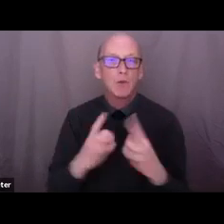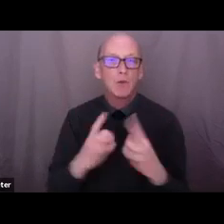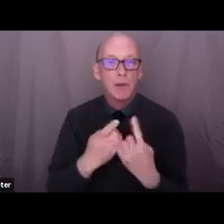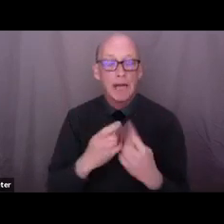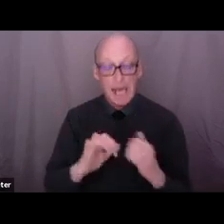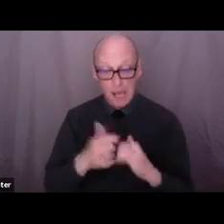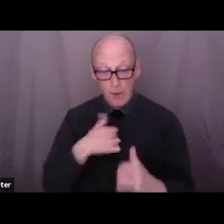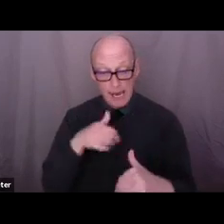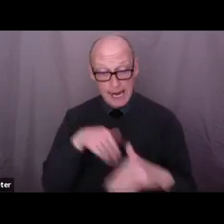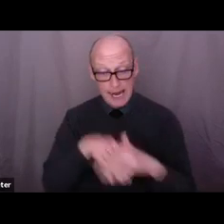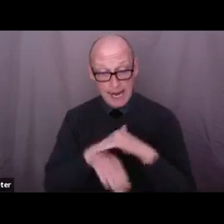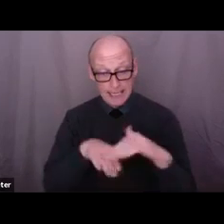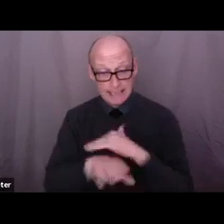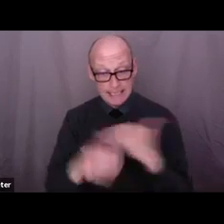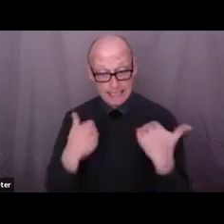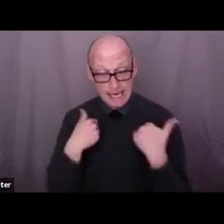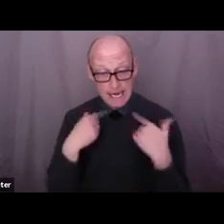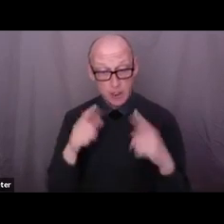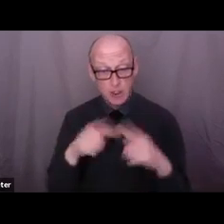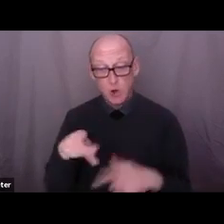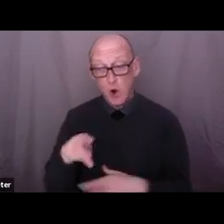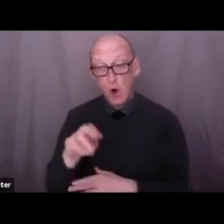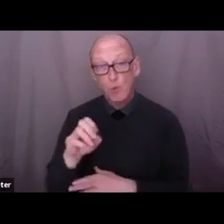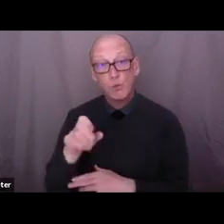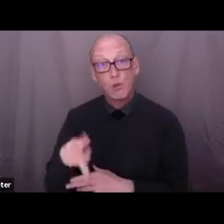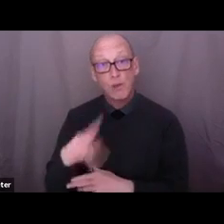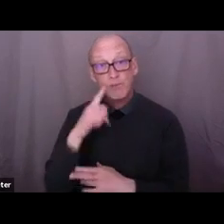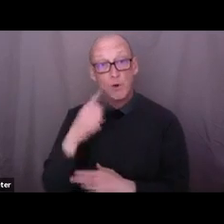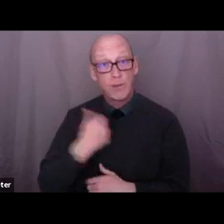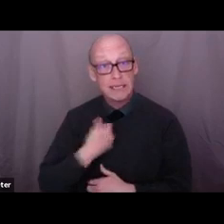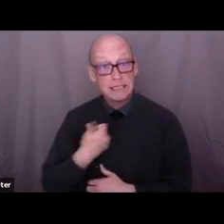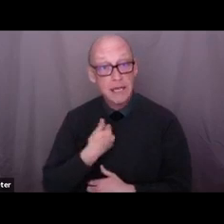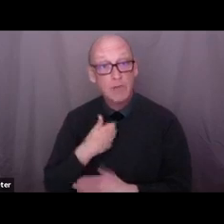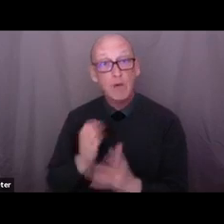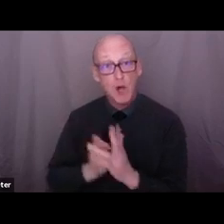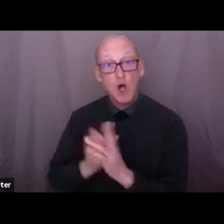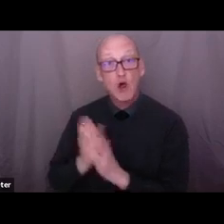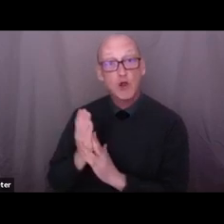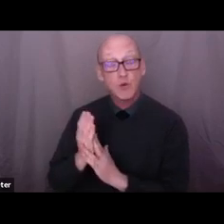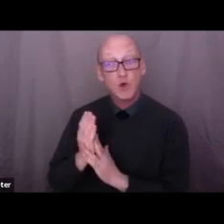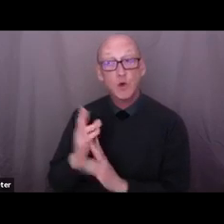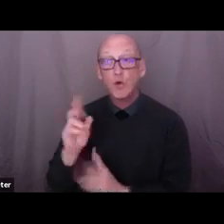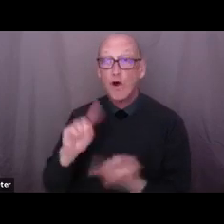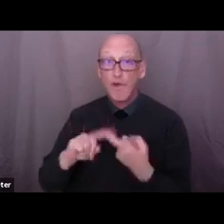access to PrEP there for myself was through word of mouth, through